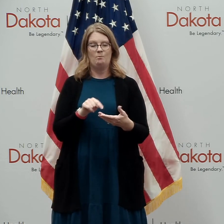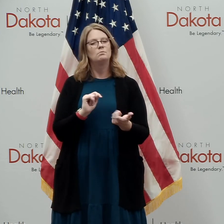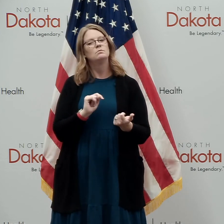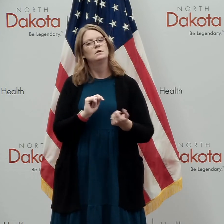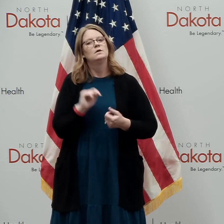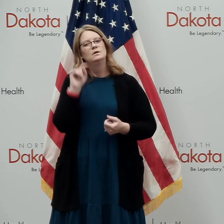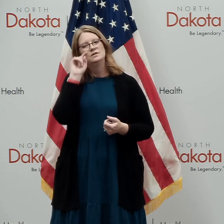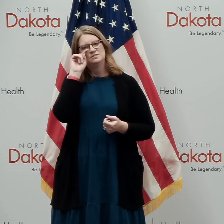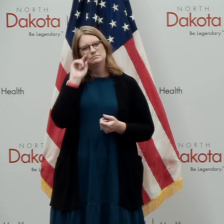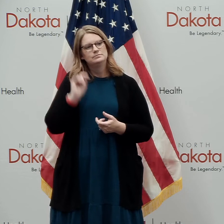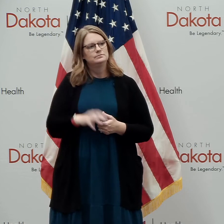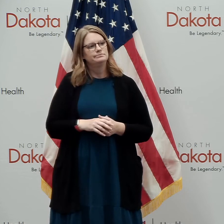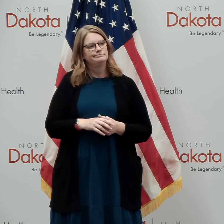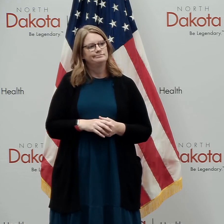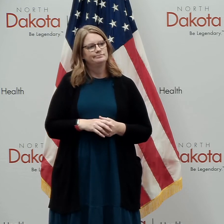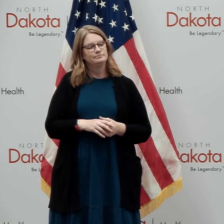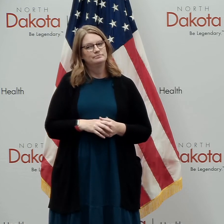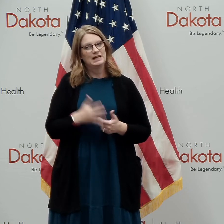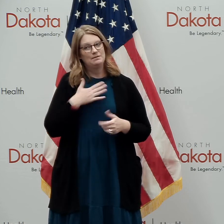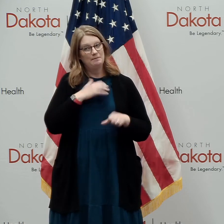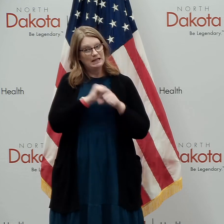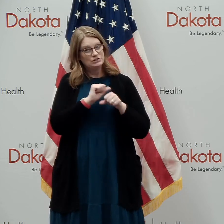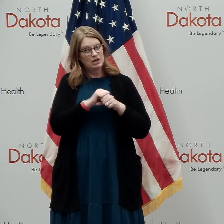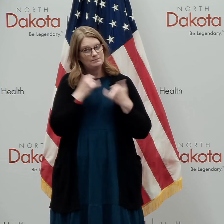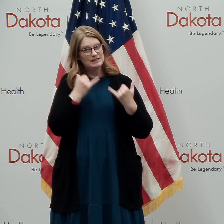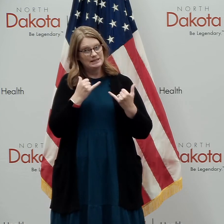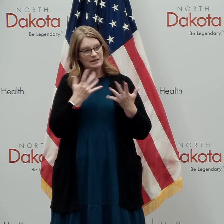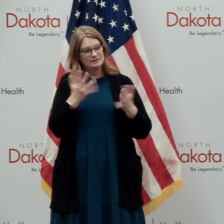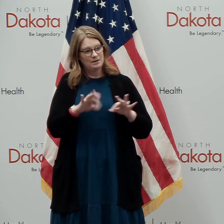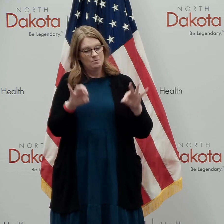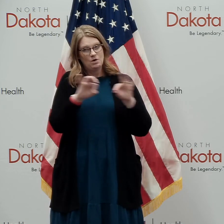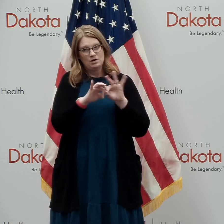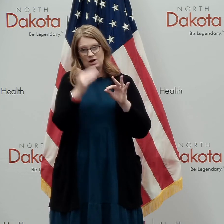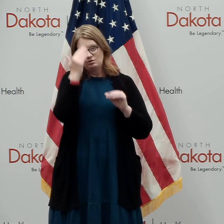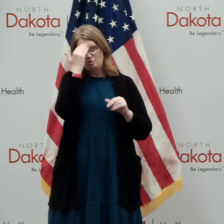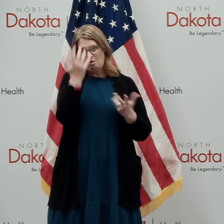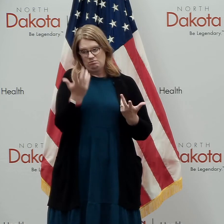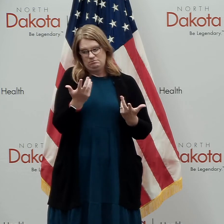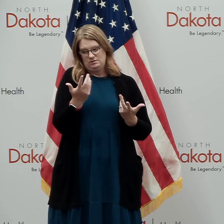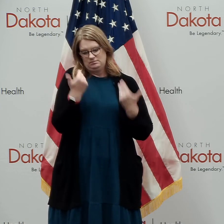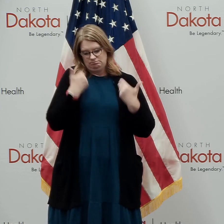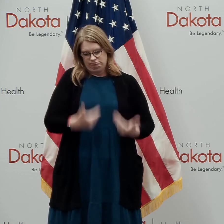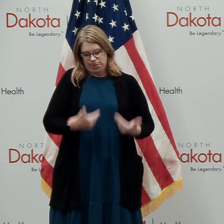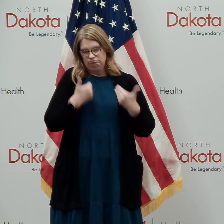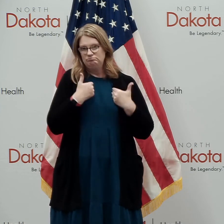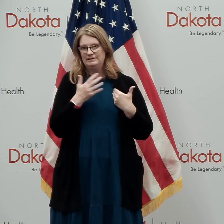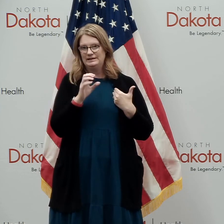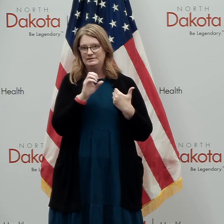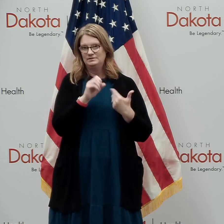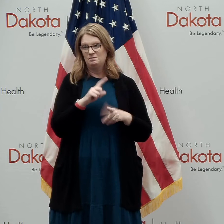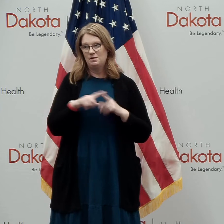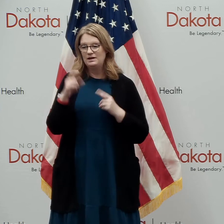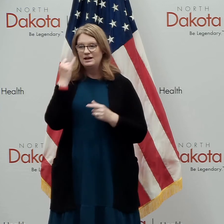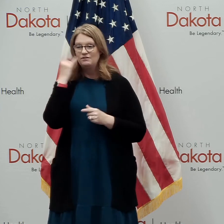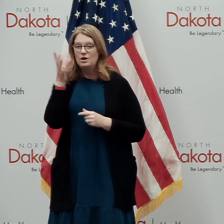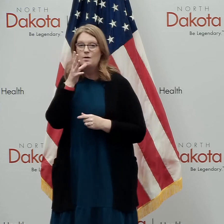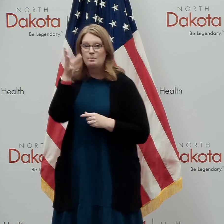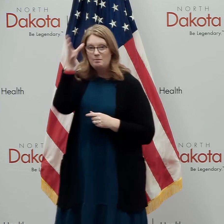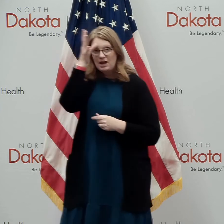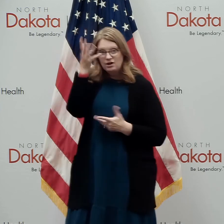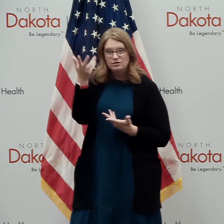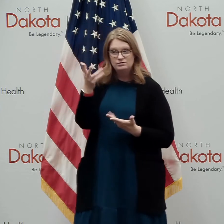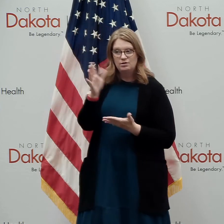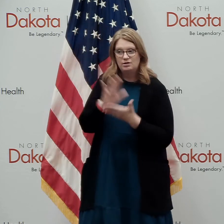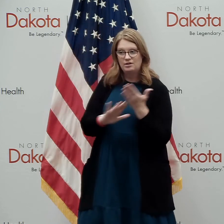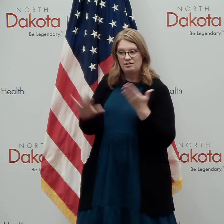I would, in my job today, it's important that I know my status. But if you're anybody, if you're a parent, if you're a college student, I think knowing your